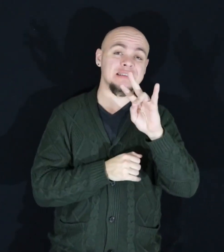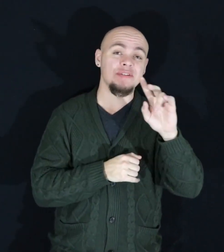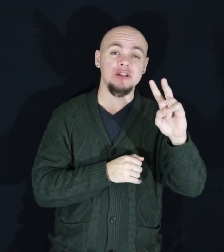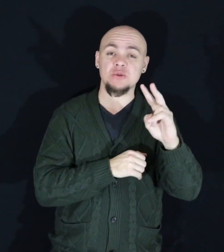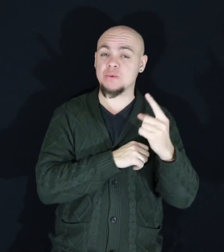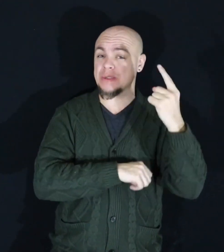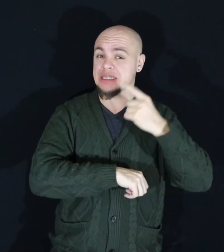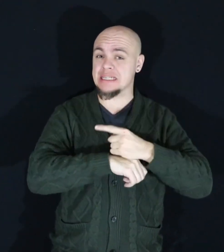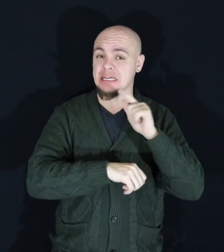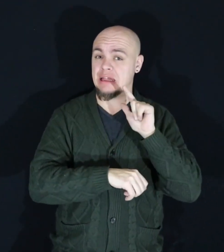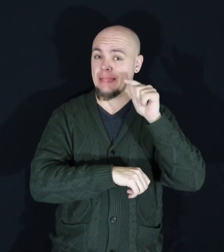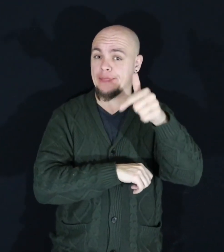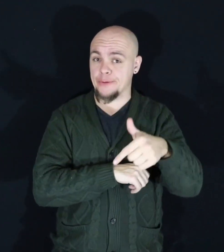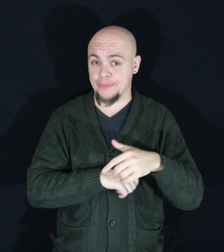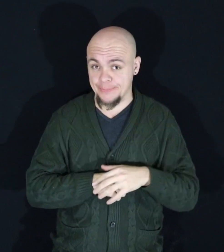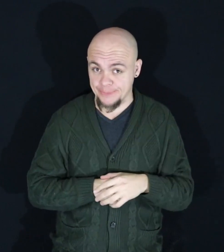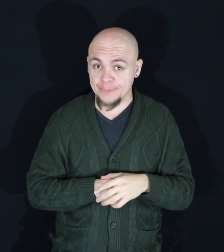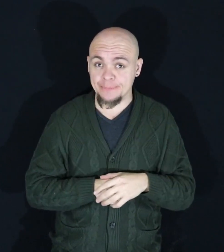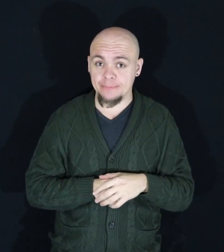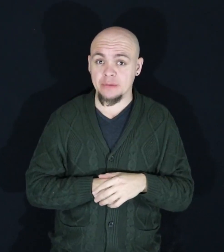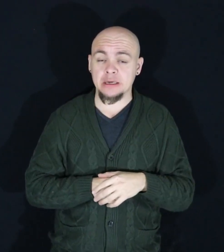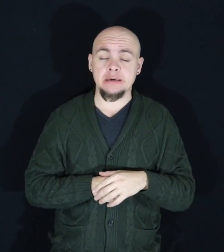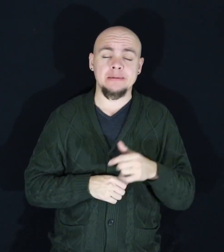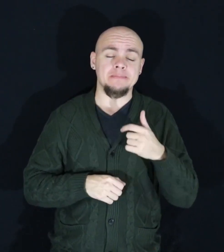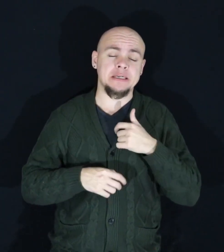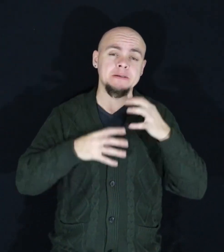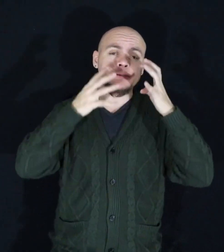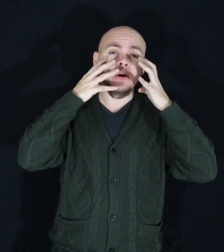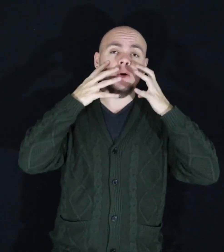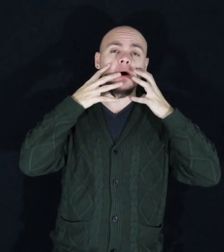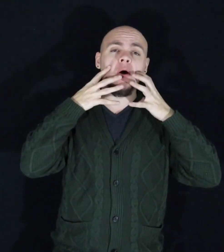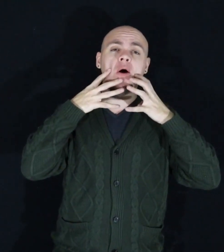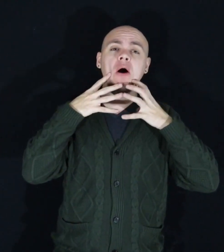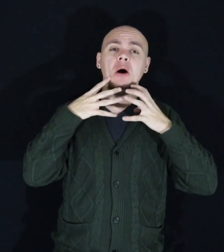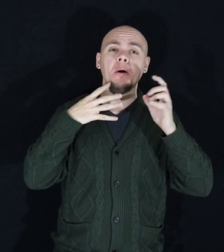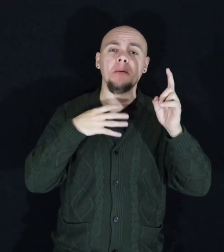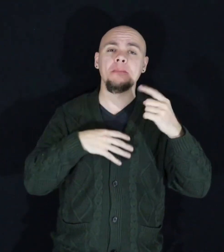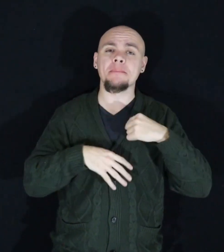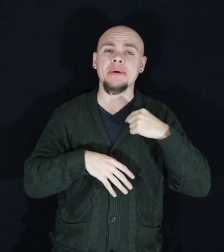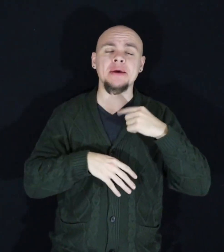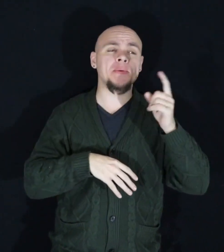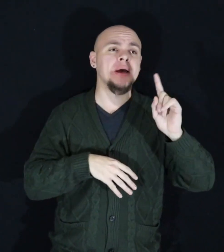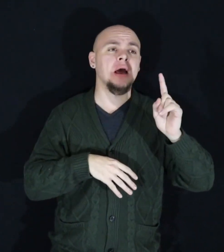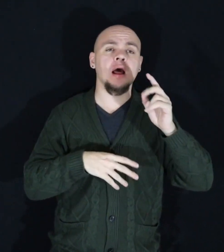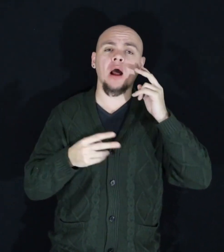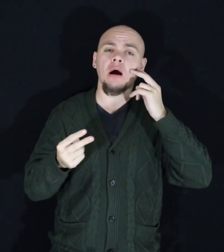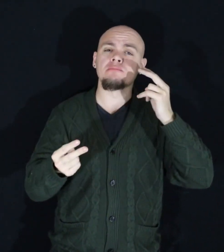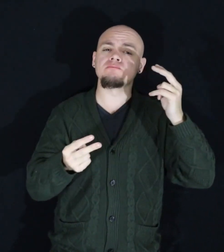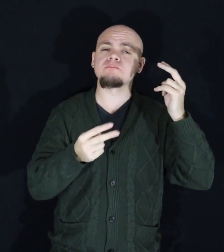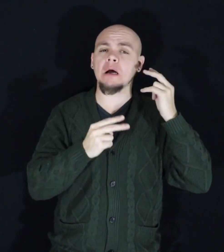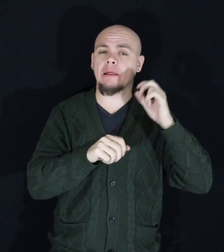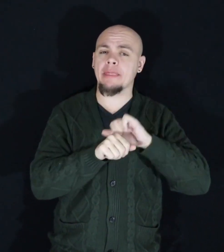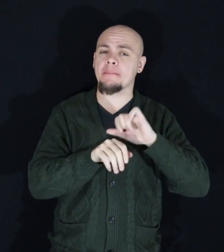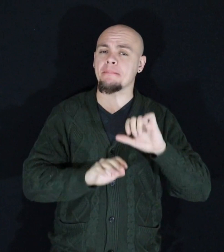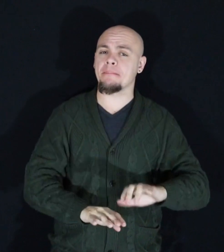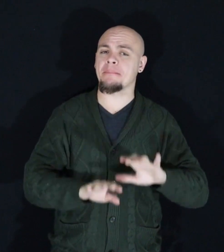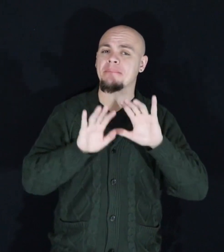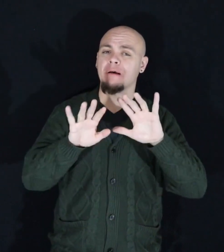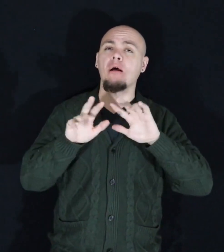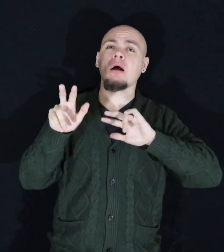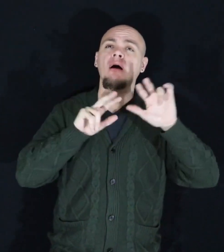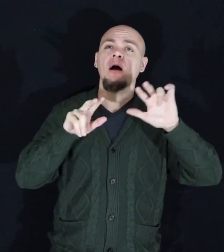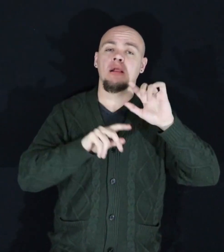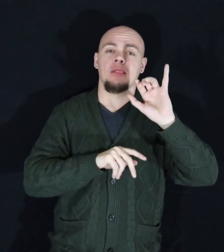later. And for me, tears ran down my face realizing where I was. Looking back at all the mountains that I had climbed that led to